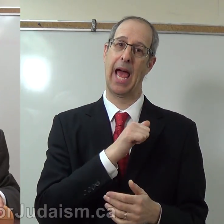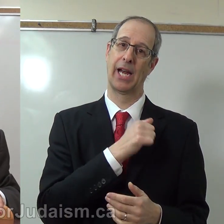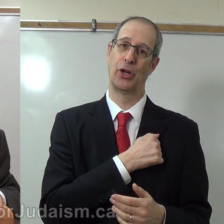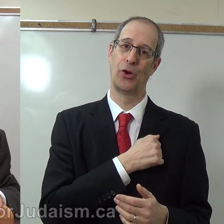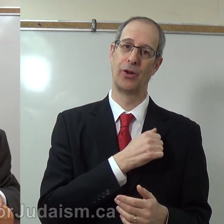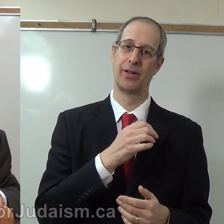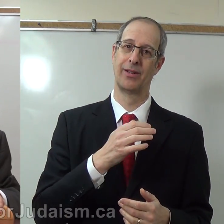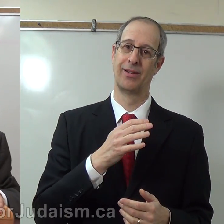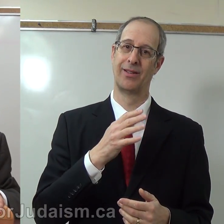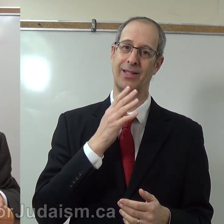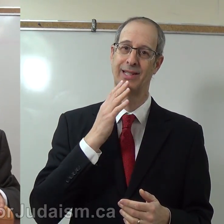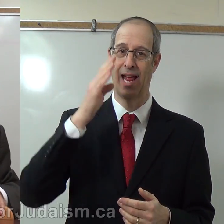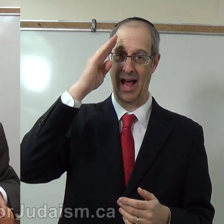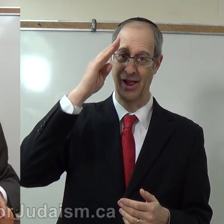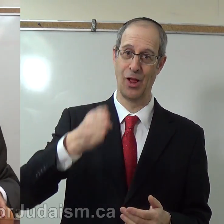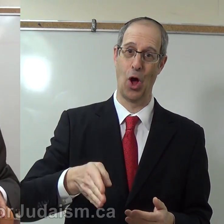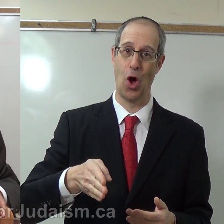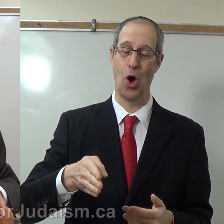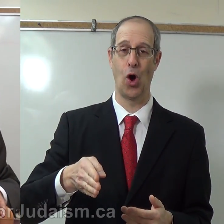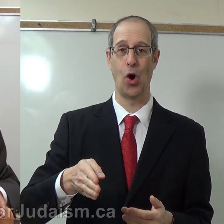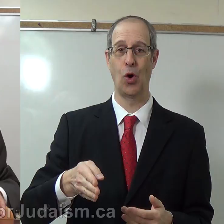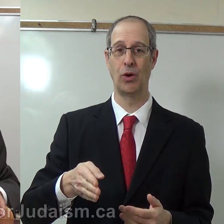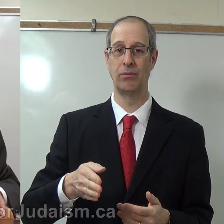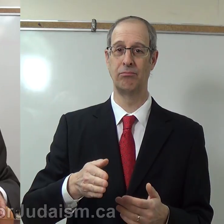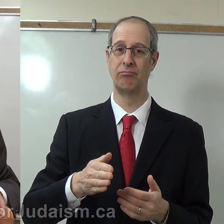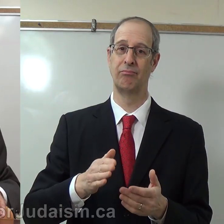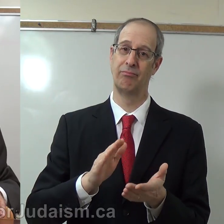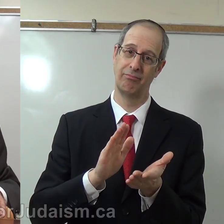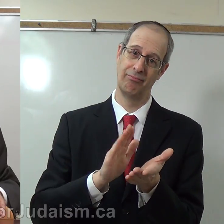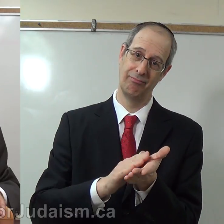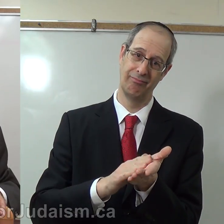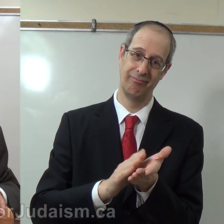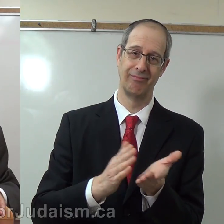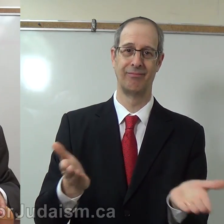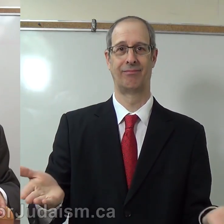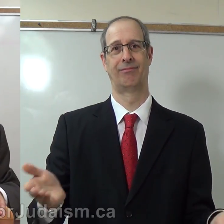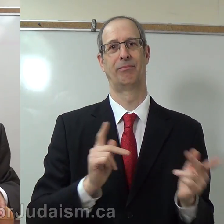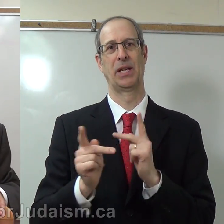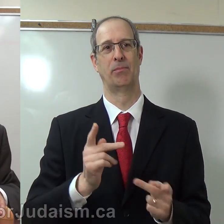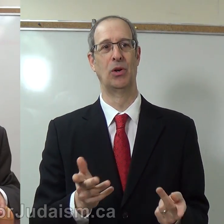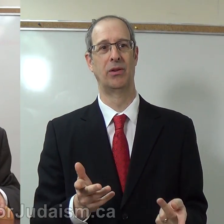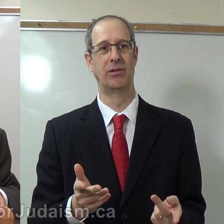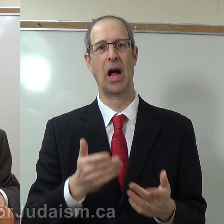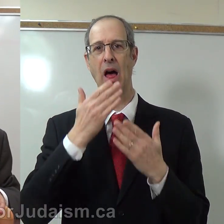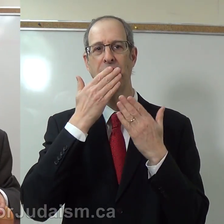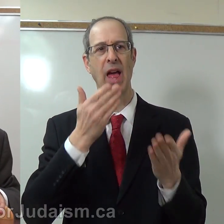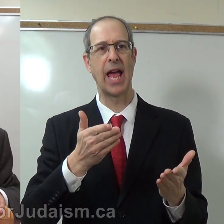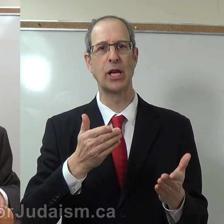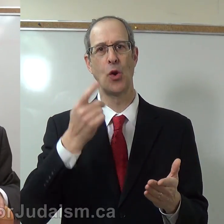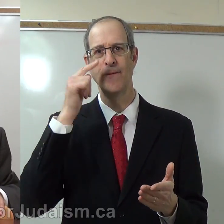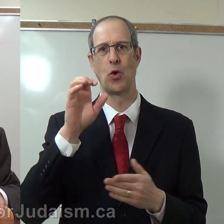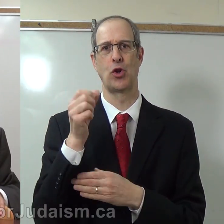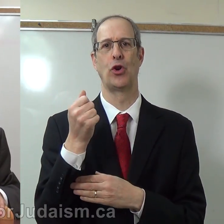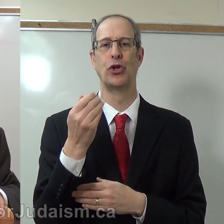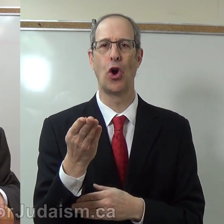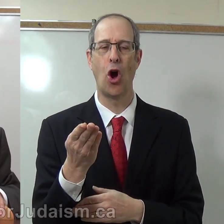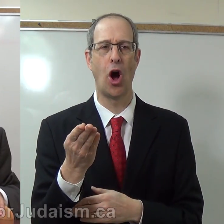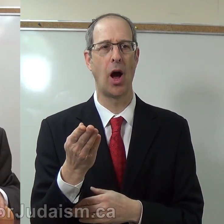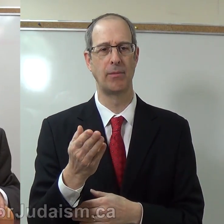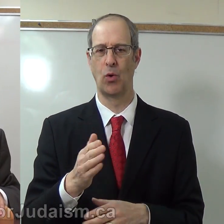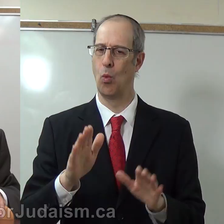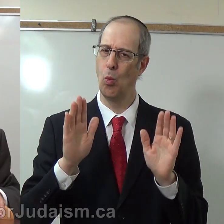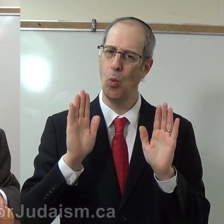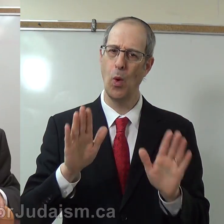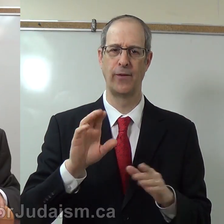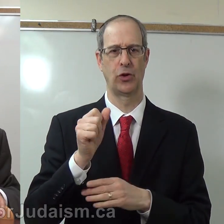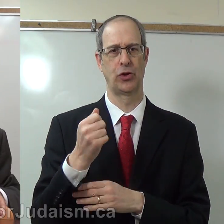hello and complimenting people thank you for the job that you've done you did a